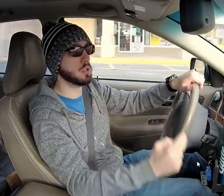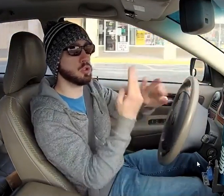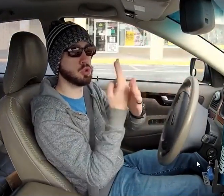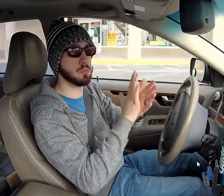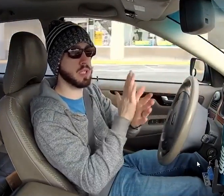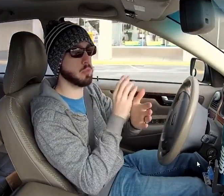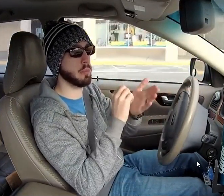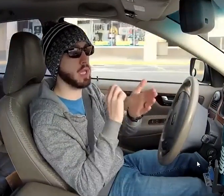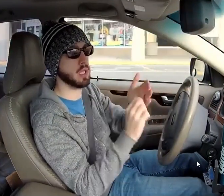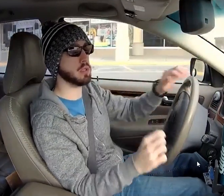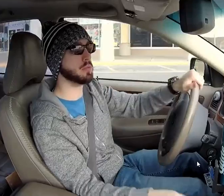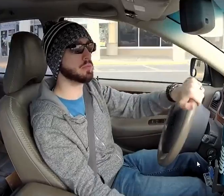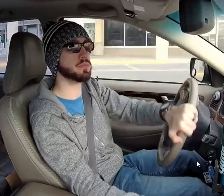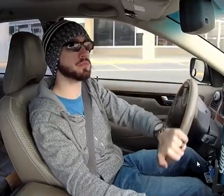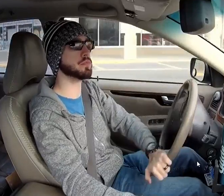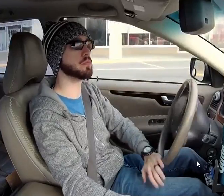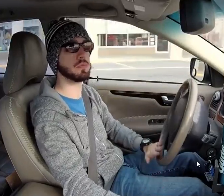you, so normally paper is better.